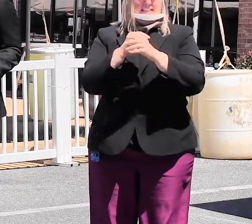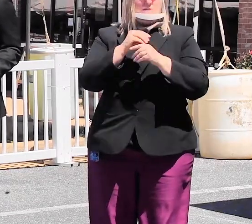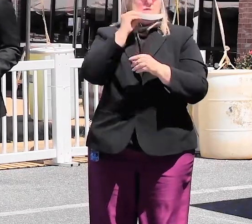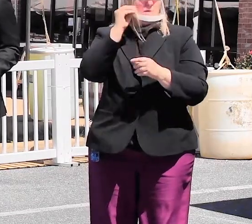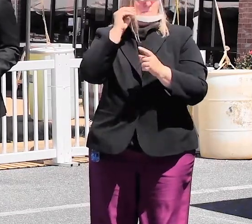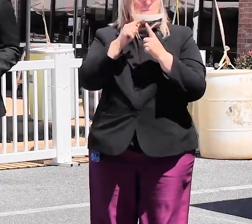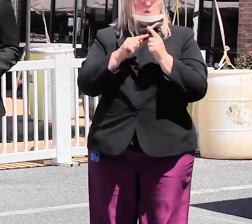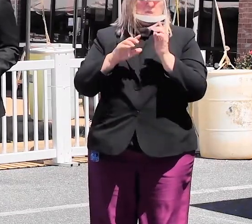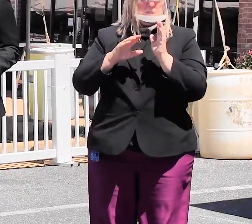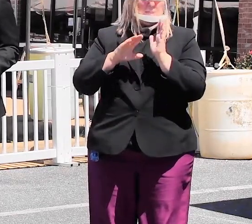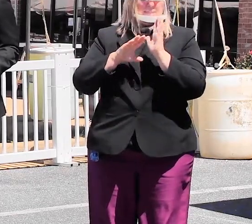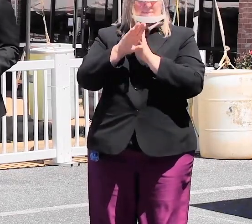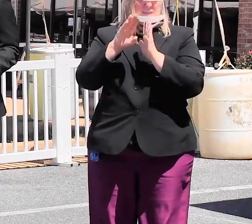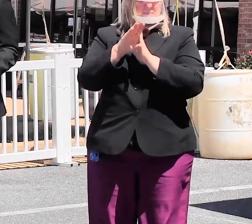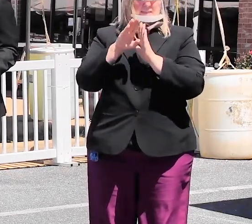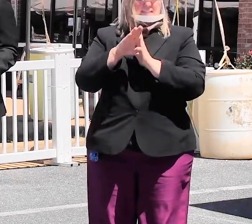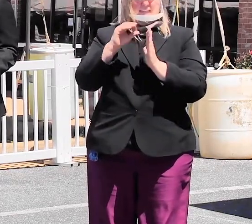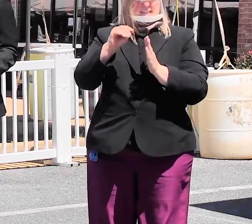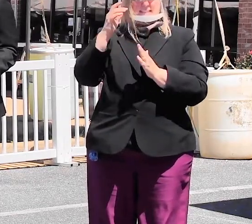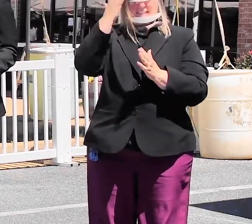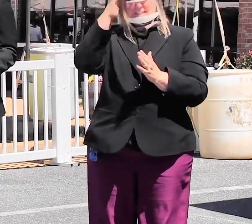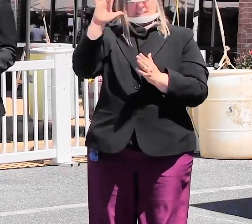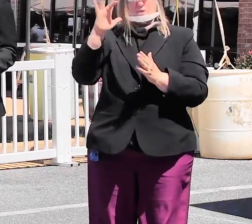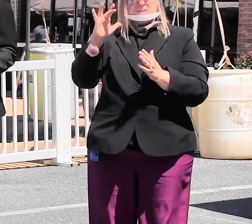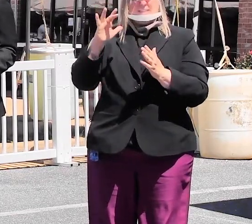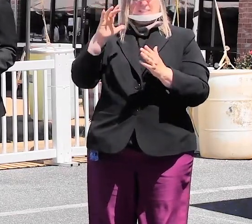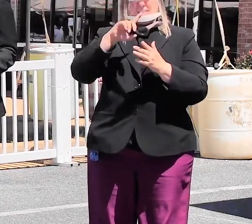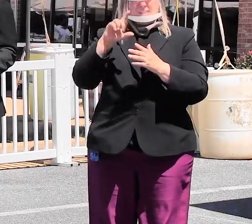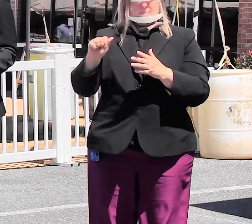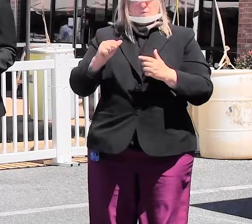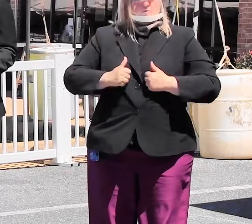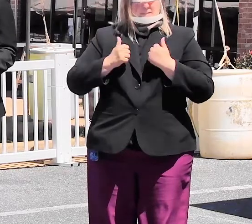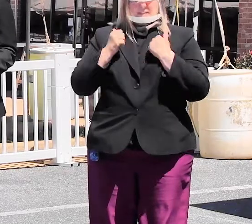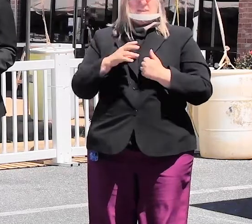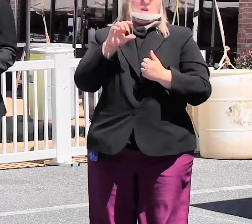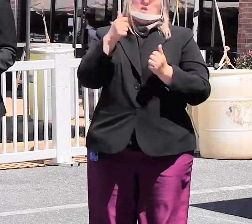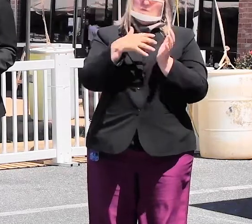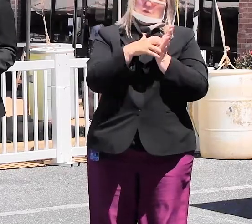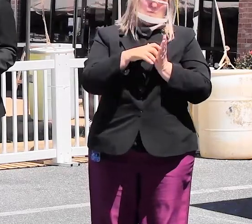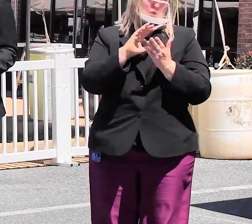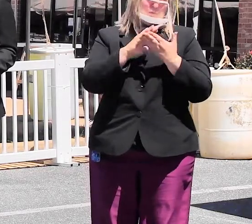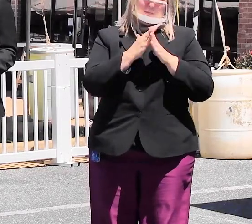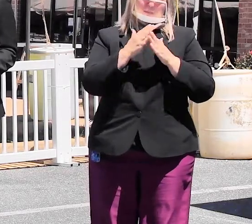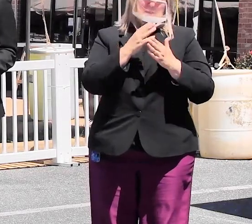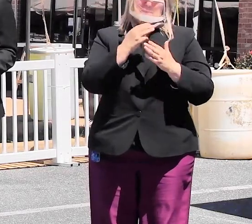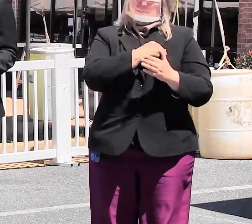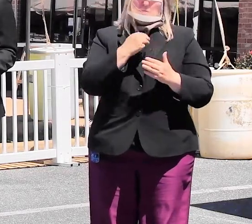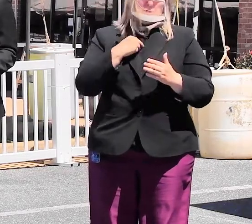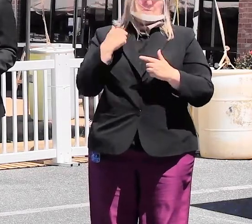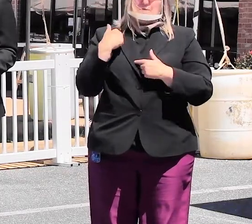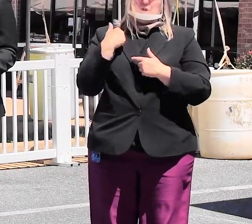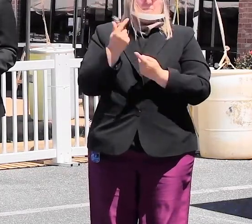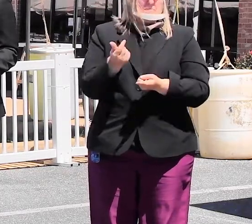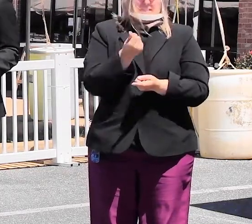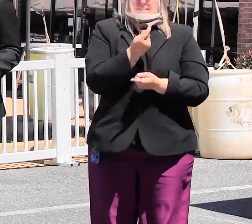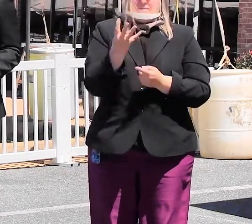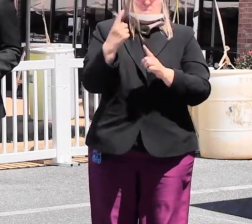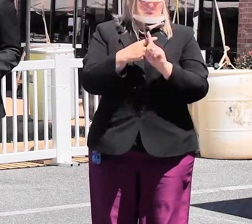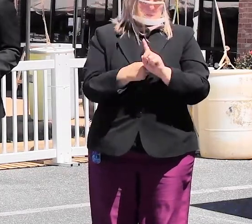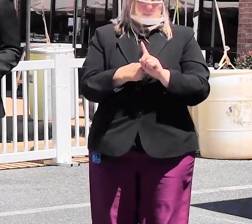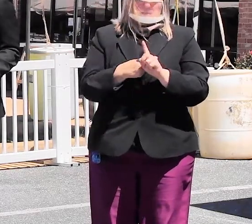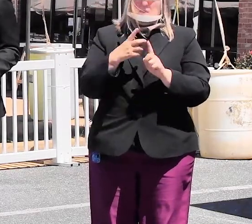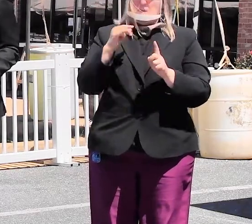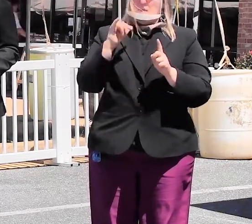developmentally and intellectually disabled residents and other vulnerable community members for several months now, and has been